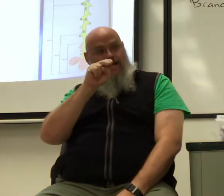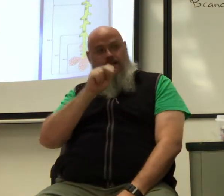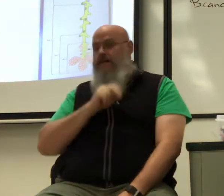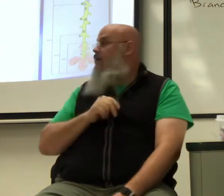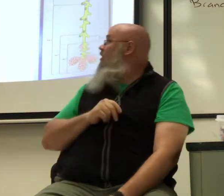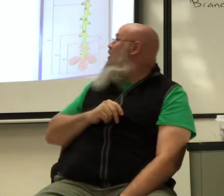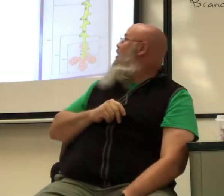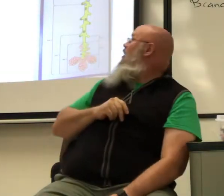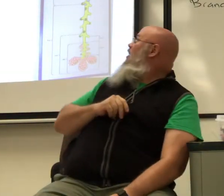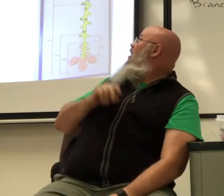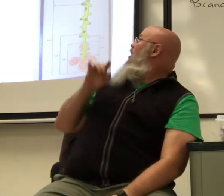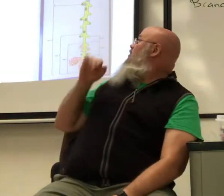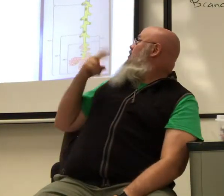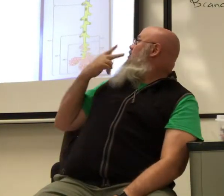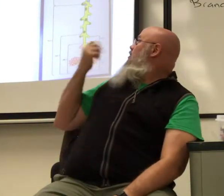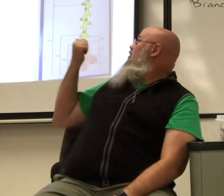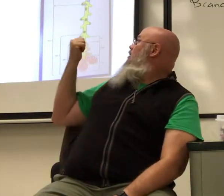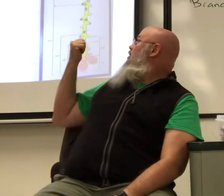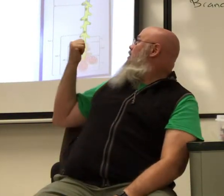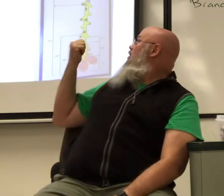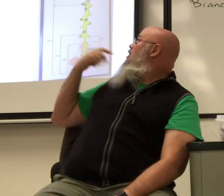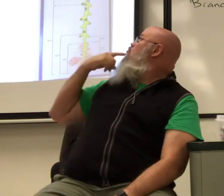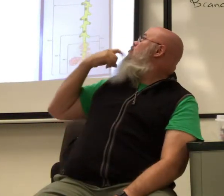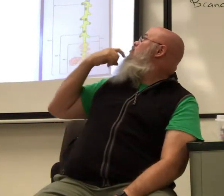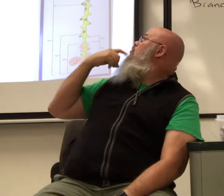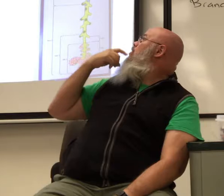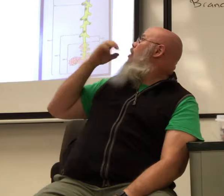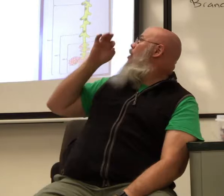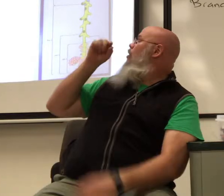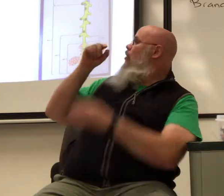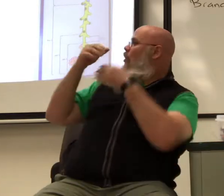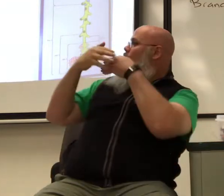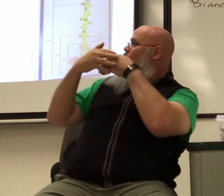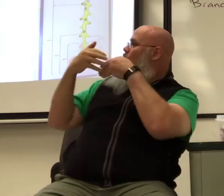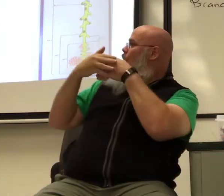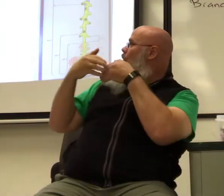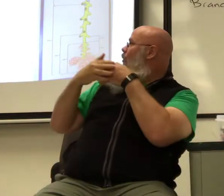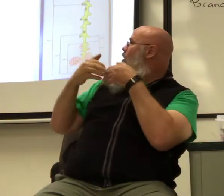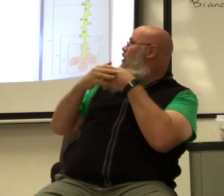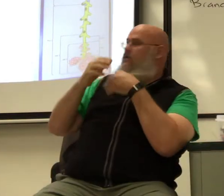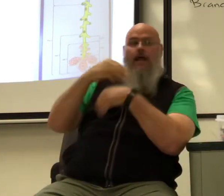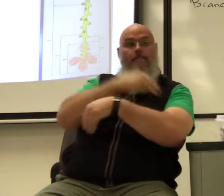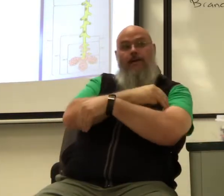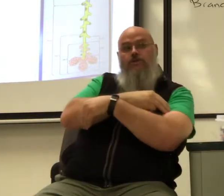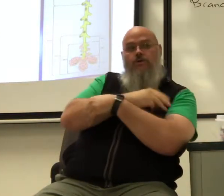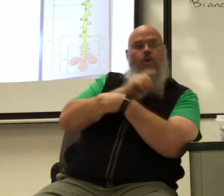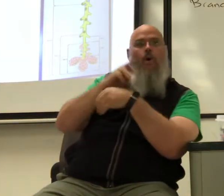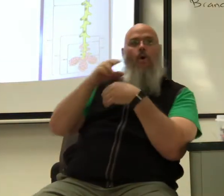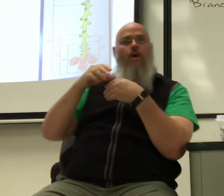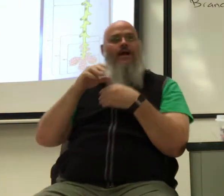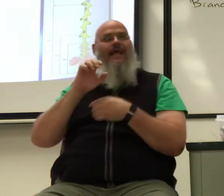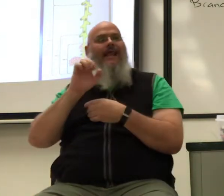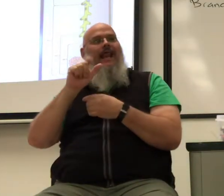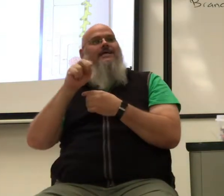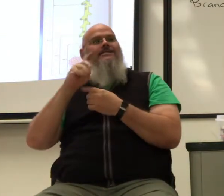Let's see here. Oh, look at this. Those reddish ones. What do you think? Smooth muscle or elastic fibers?